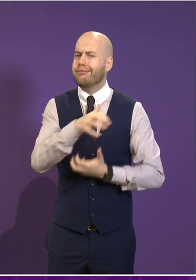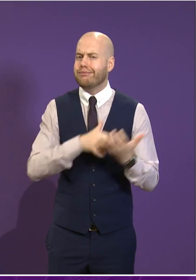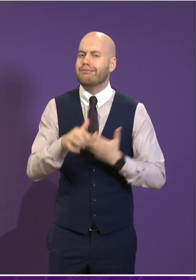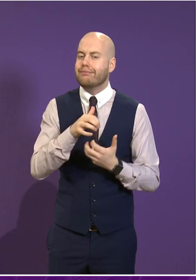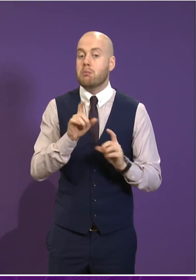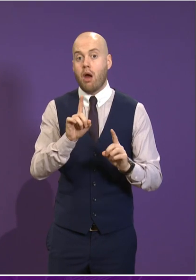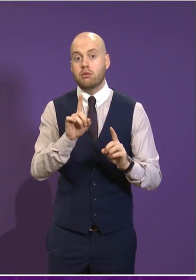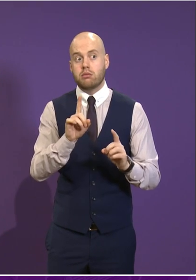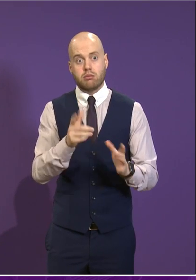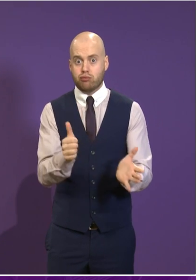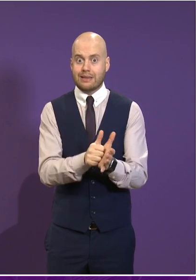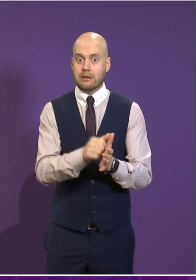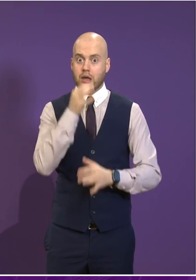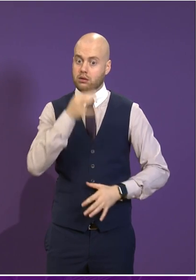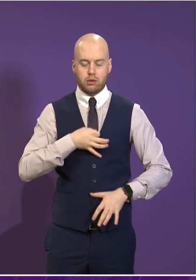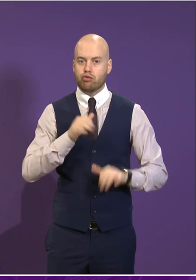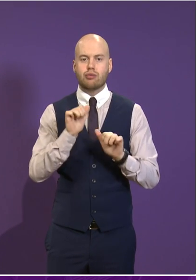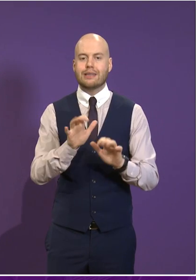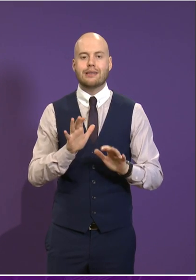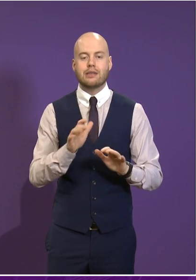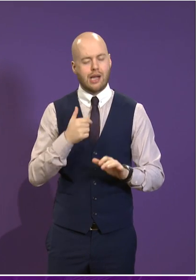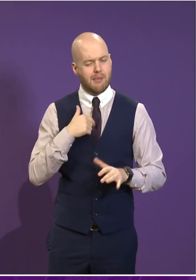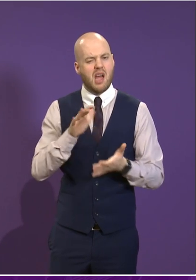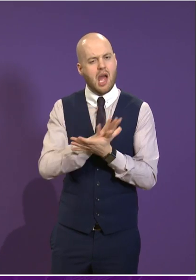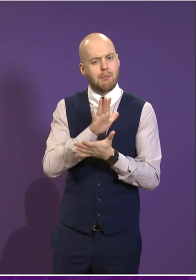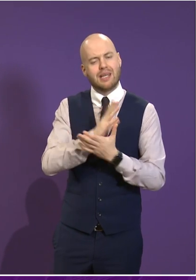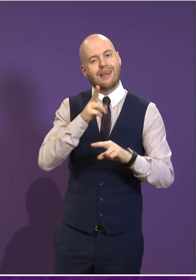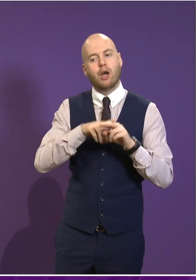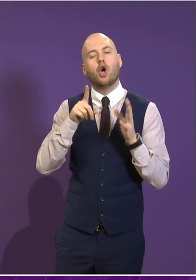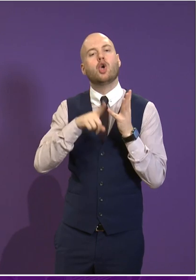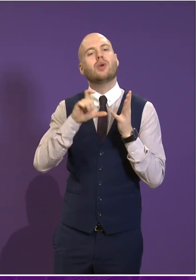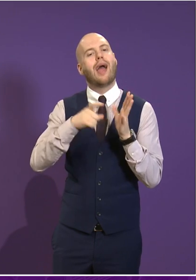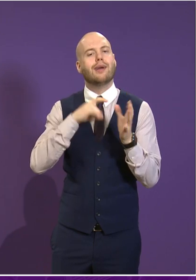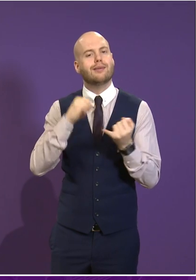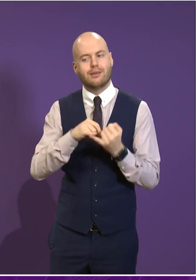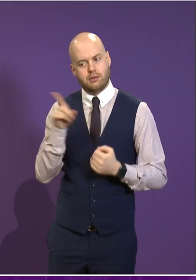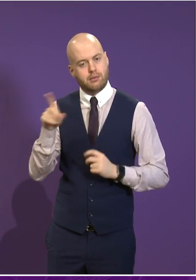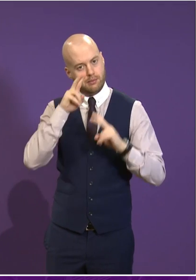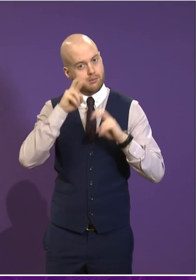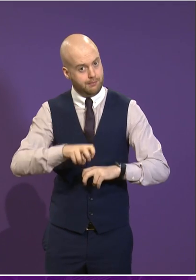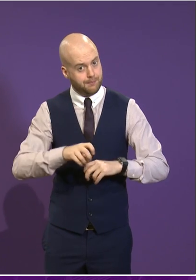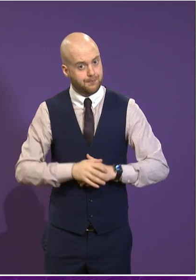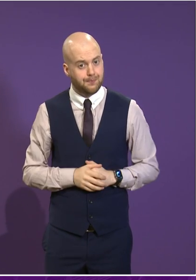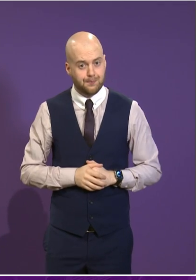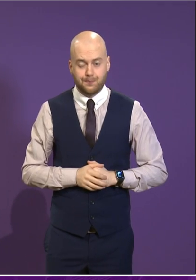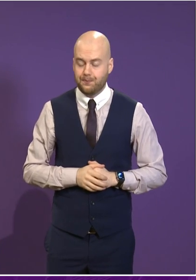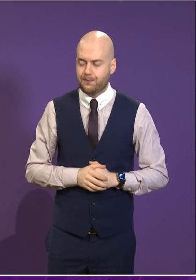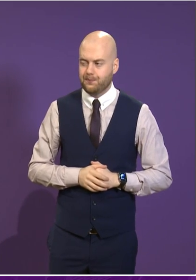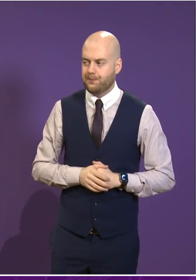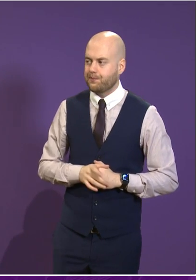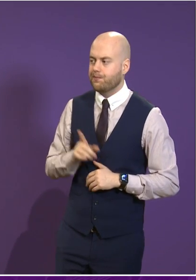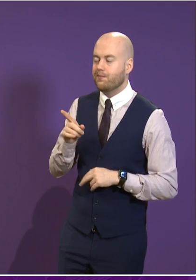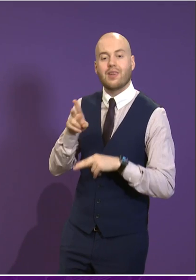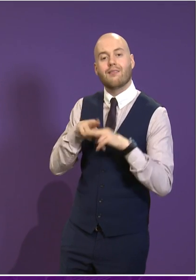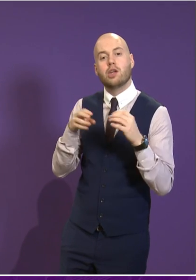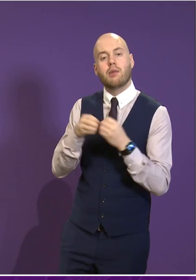we'd be happy to, with UCAS, explore that and see whether it's feasible. We're also members of the National